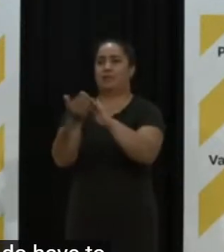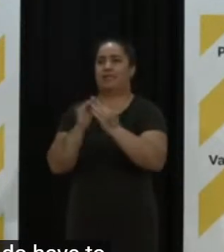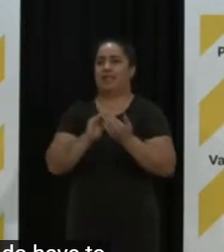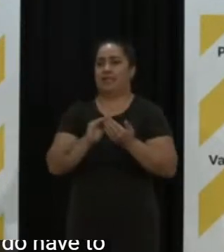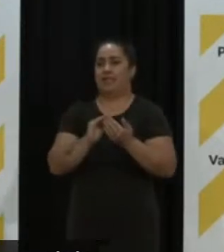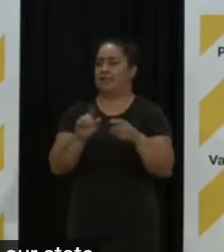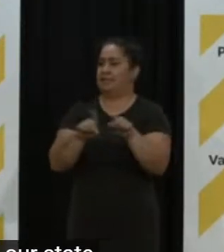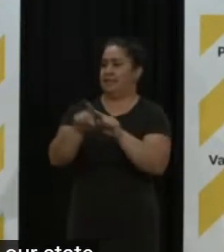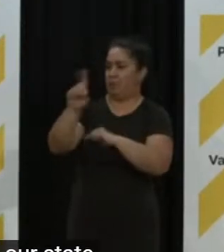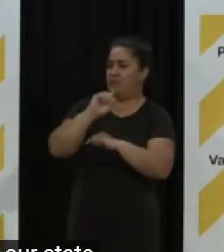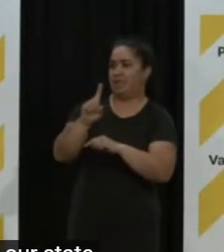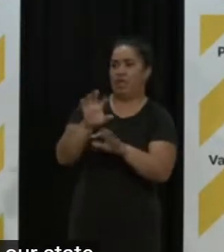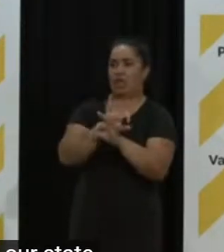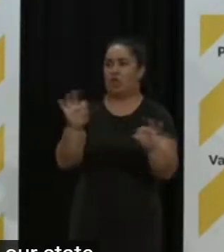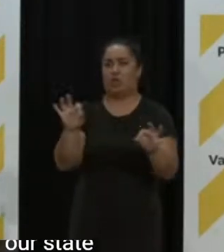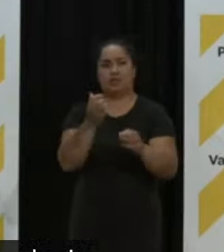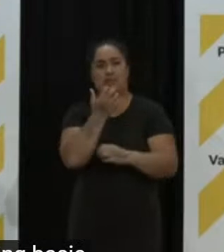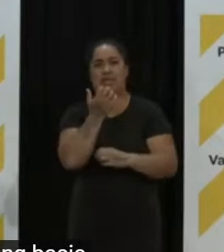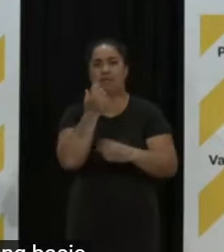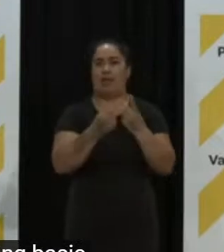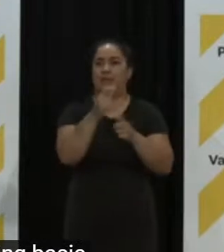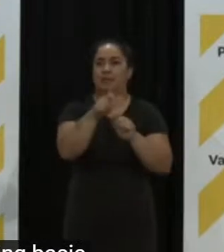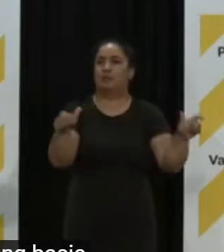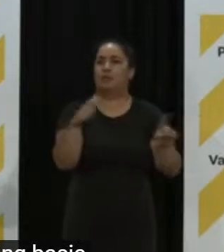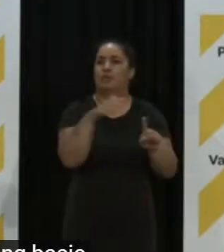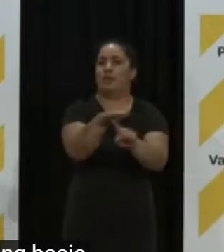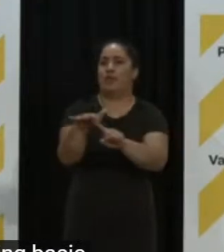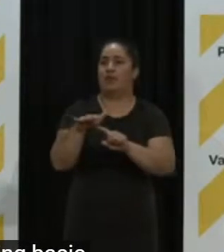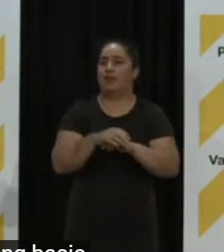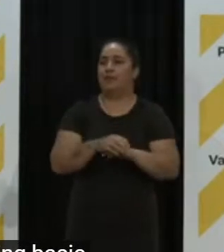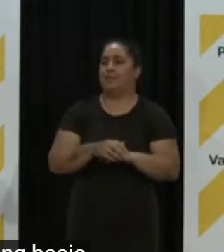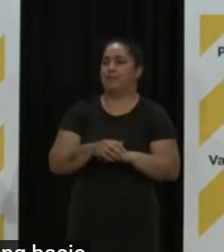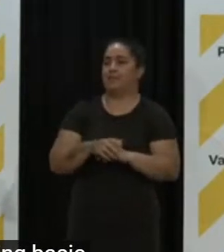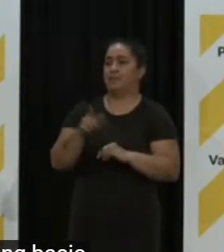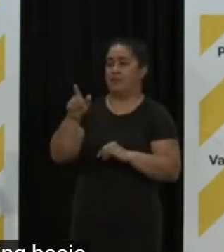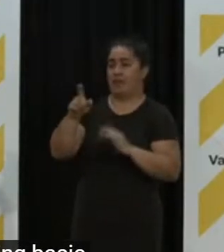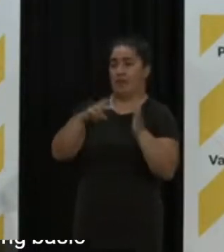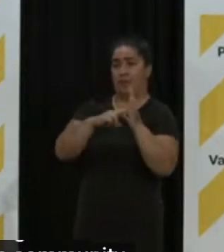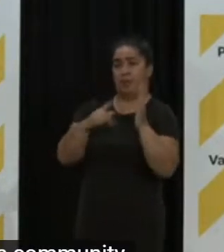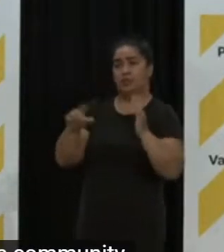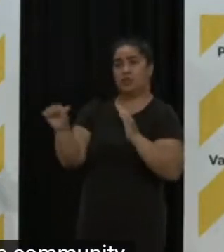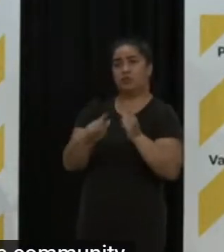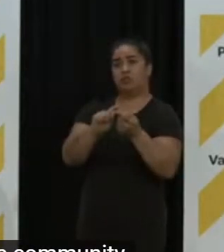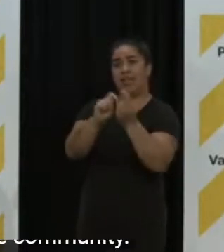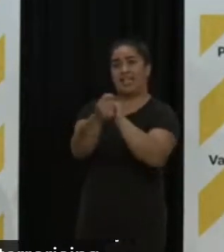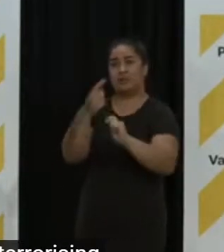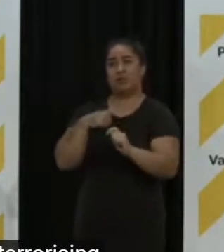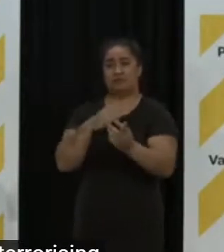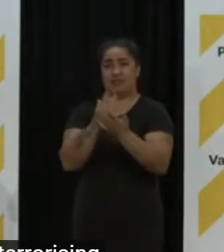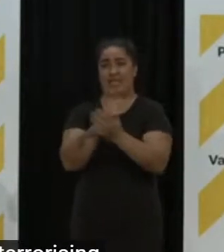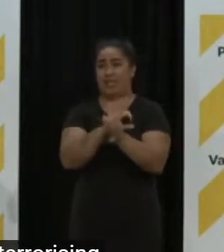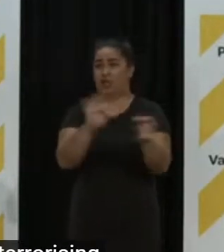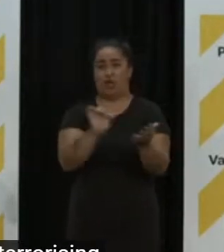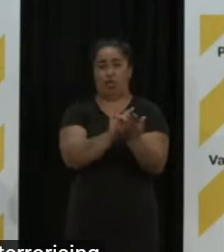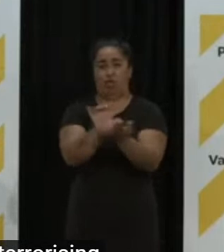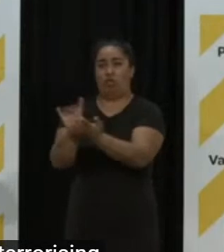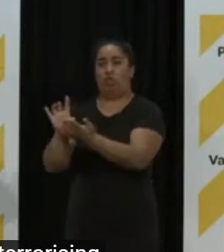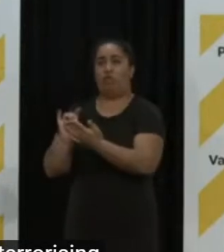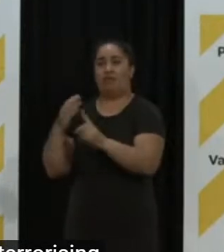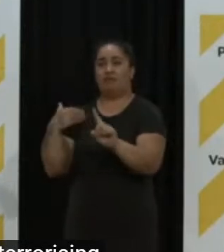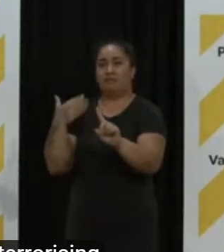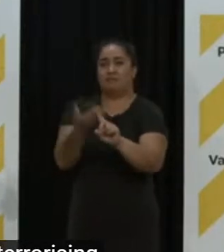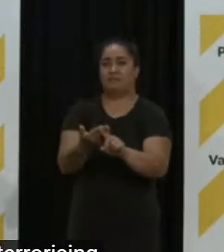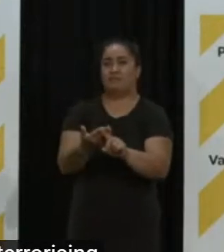as you say, not terrorise people around them. Change in policy though, because there's no sort of deterrent at the moment. There have been no evictions, so people